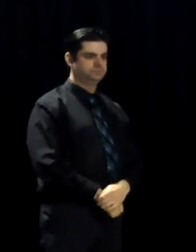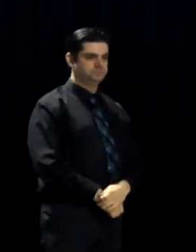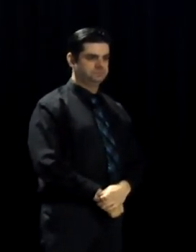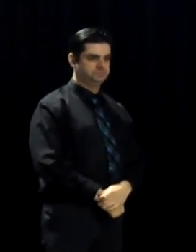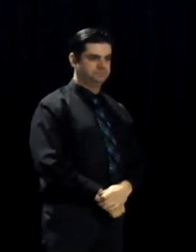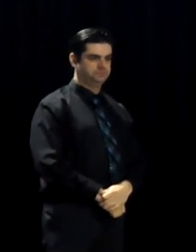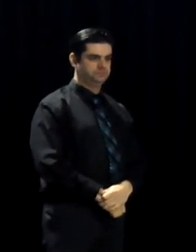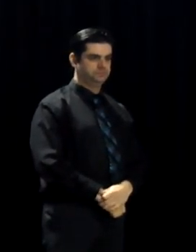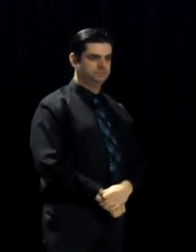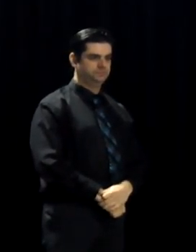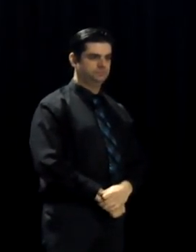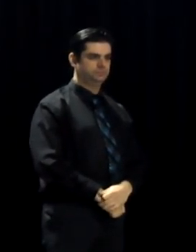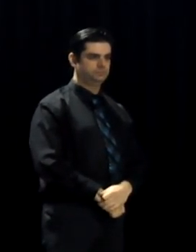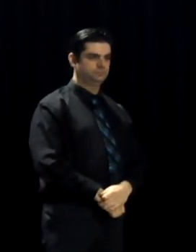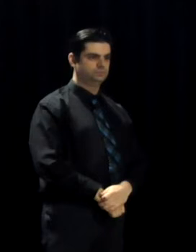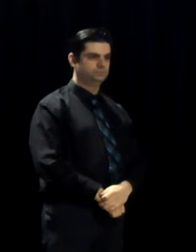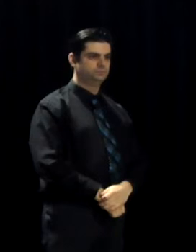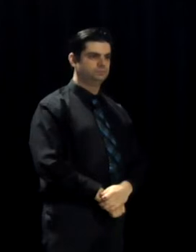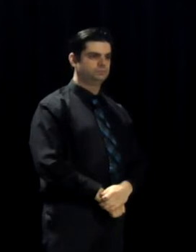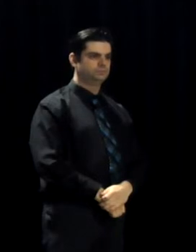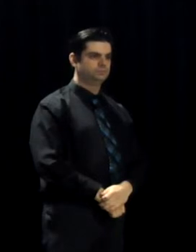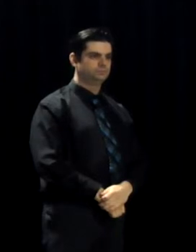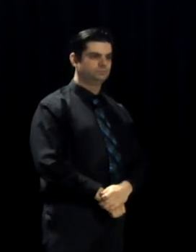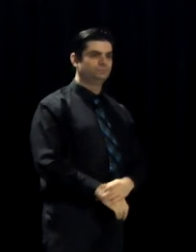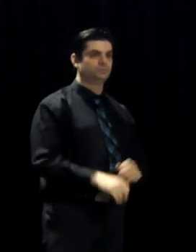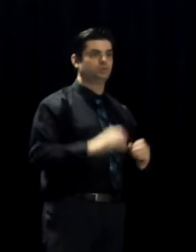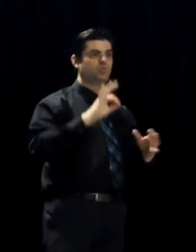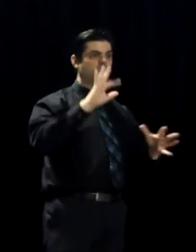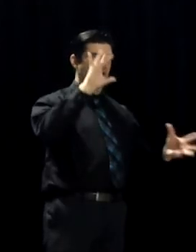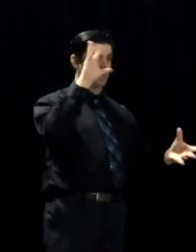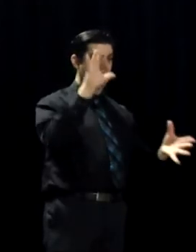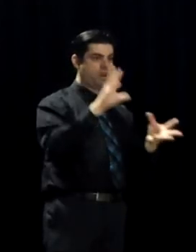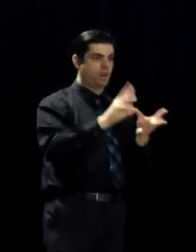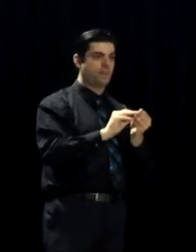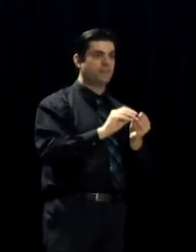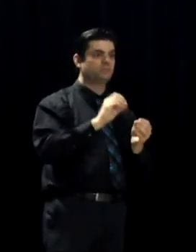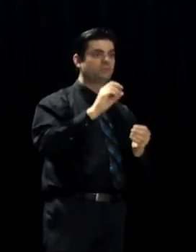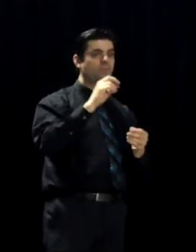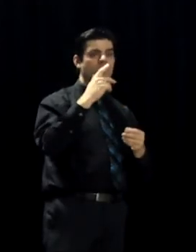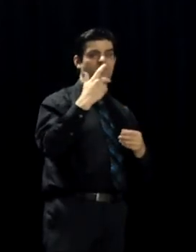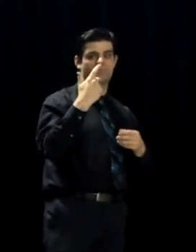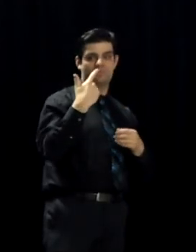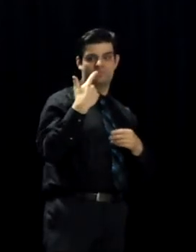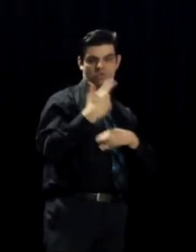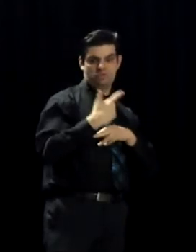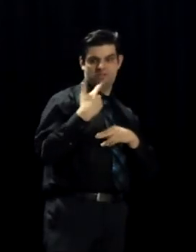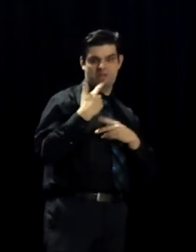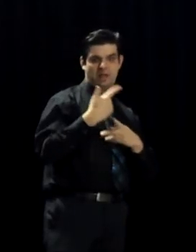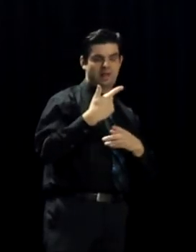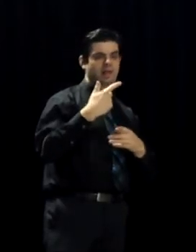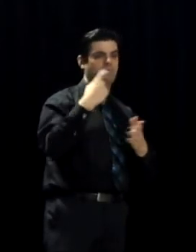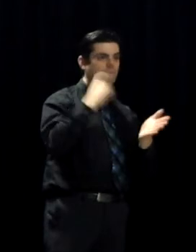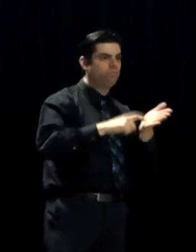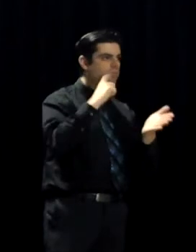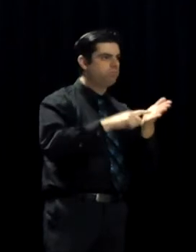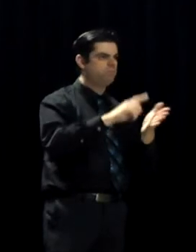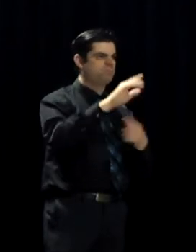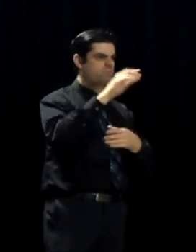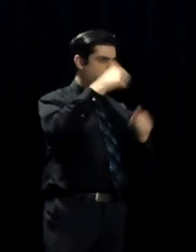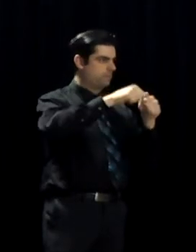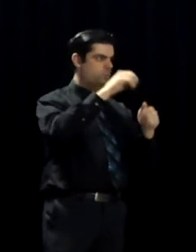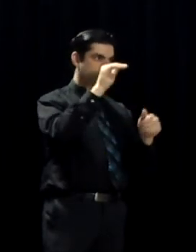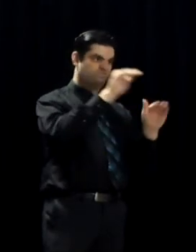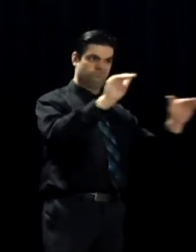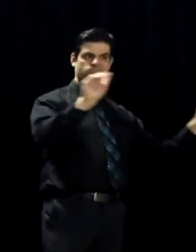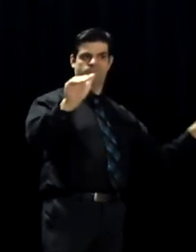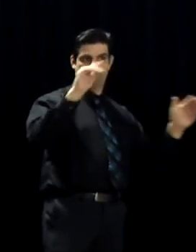Reminder, 53% asymptomatic cases last 3 days. Please, please, please, physical distance, wear a